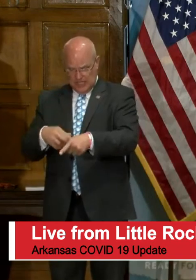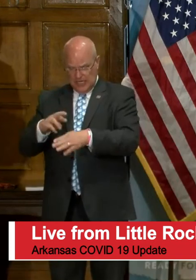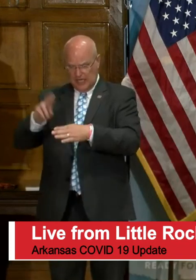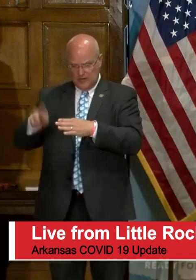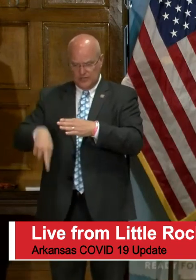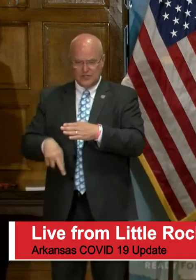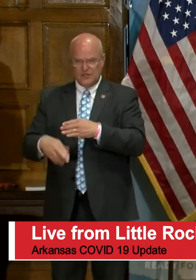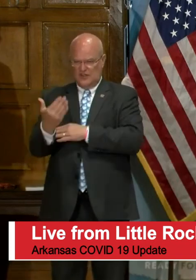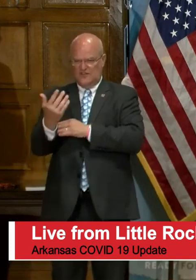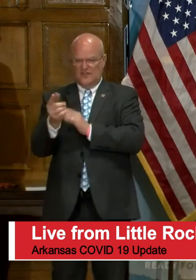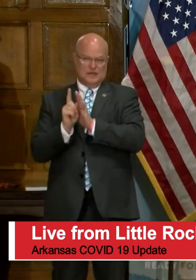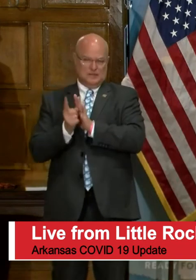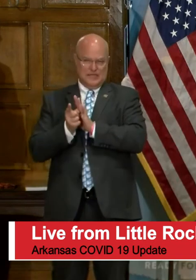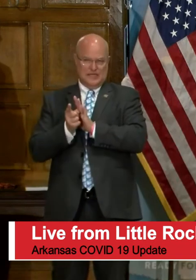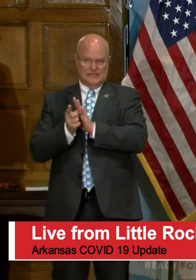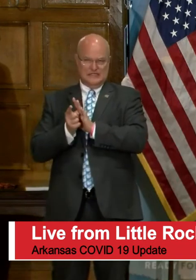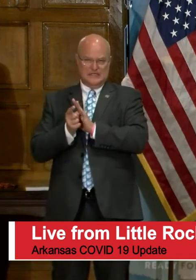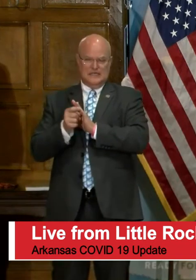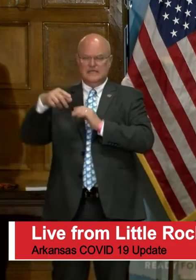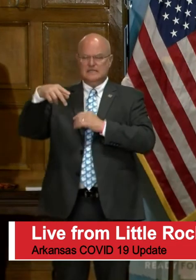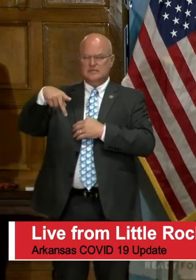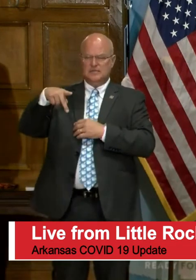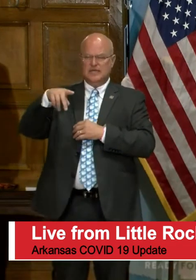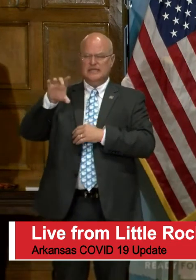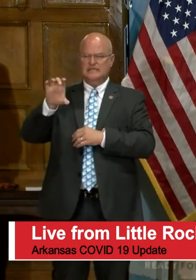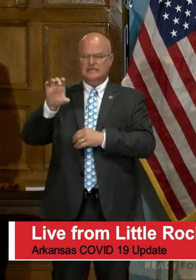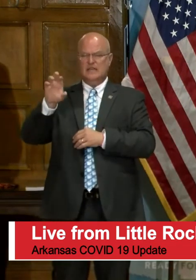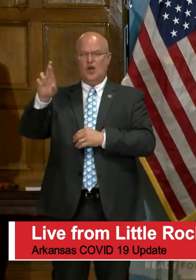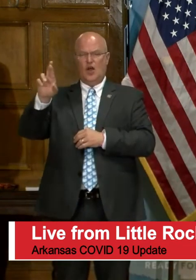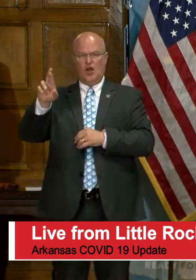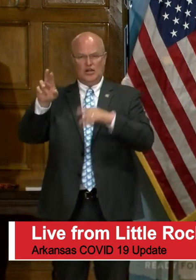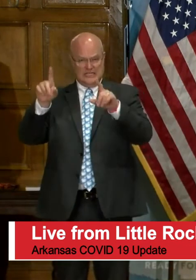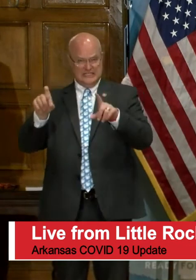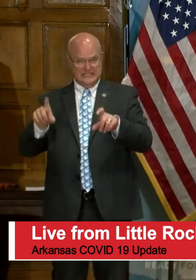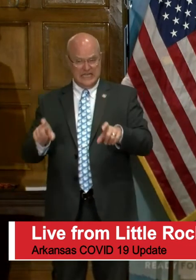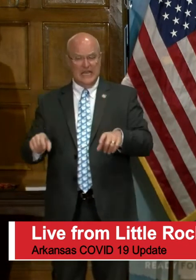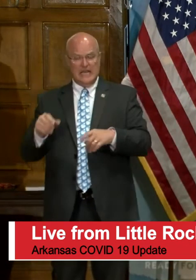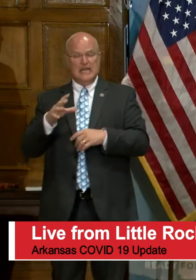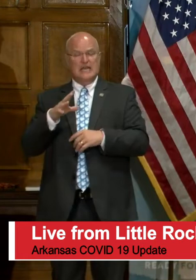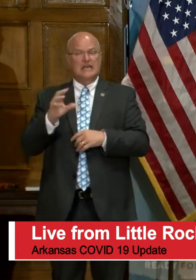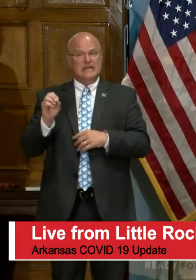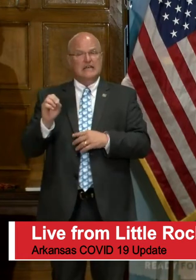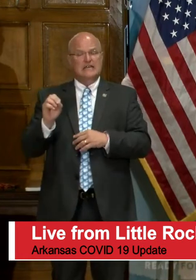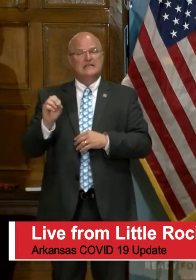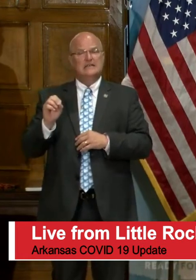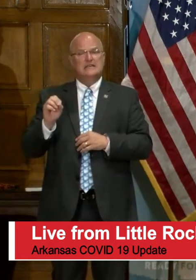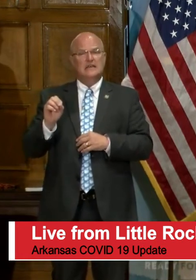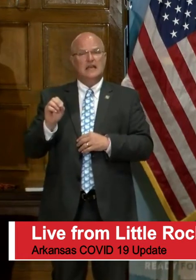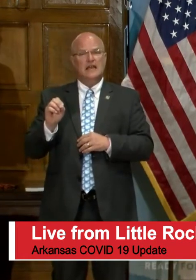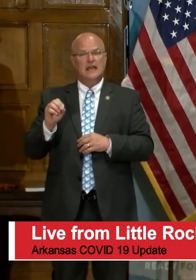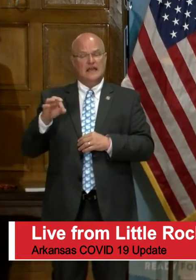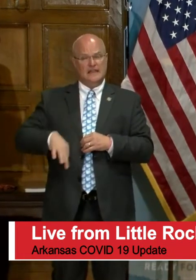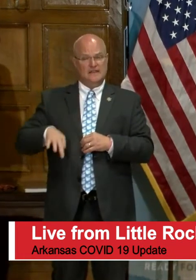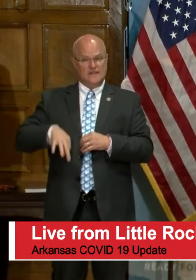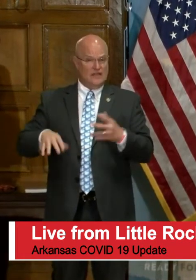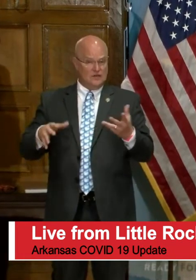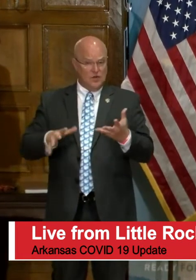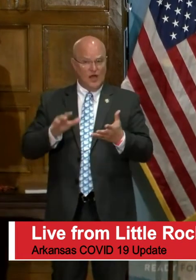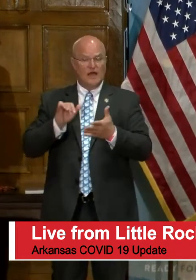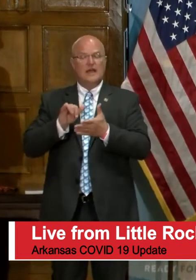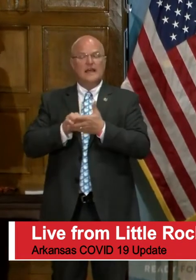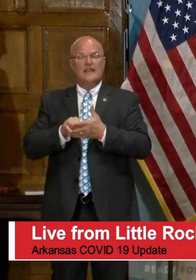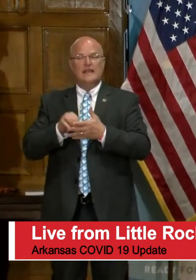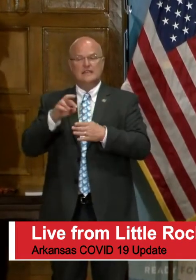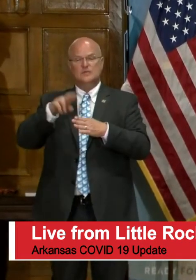get a result in 15 minutes. It's a PCR test, and the advantage of it is that